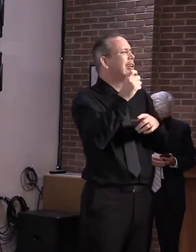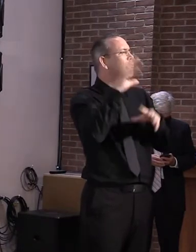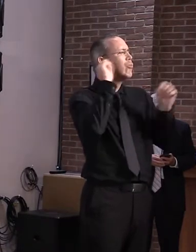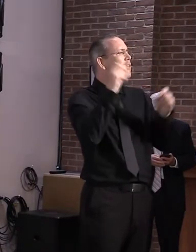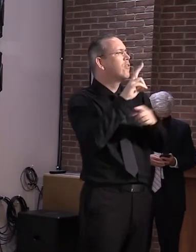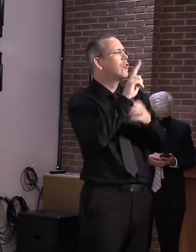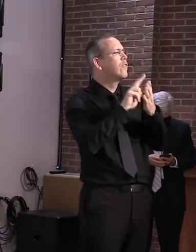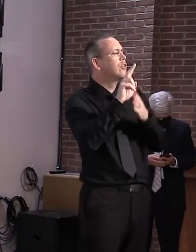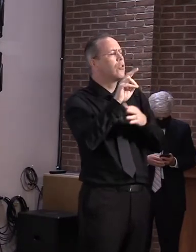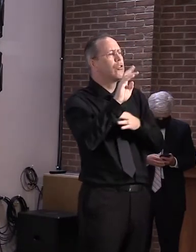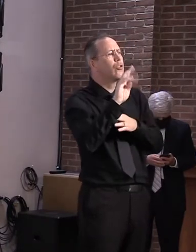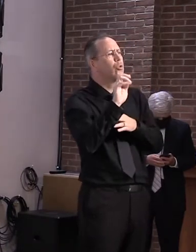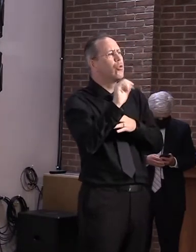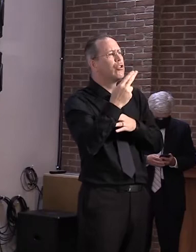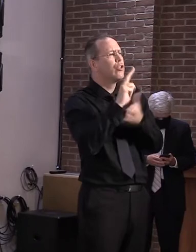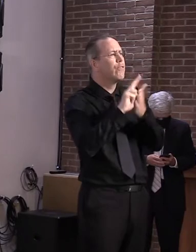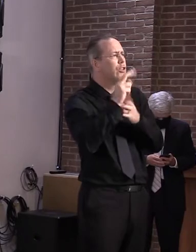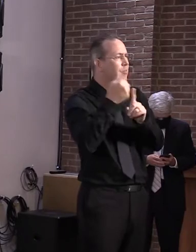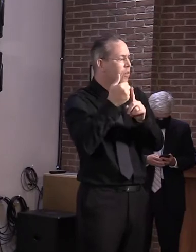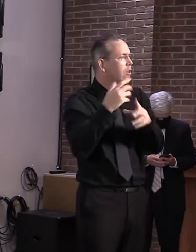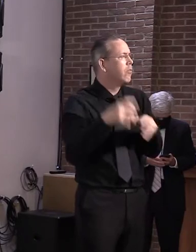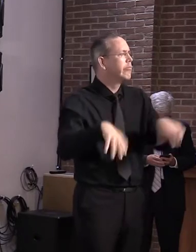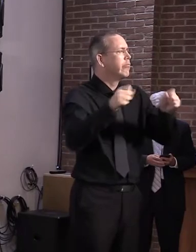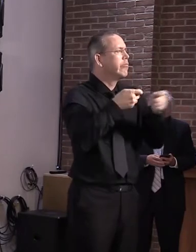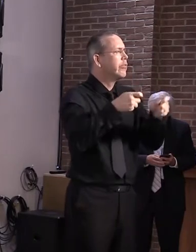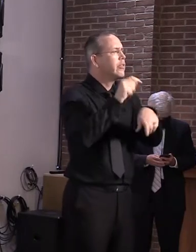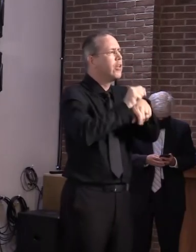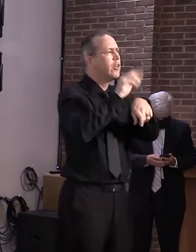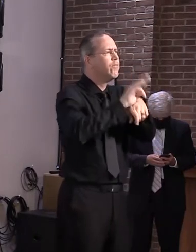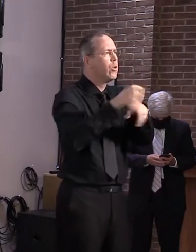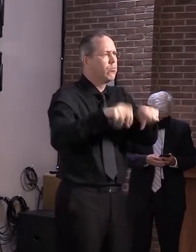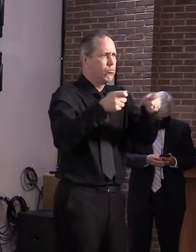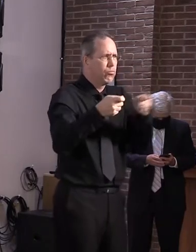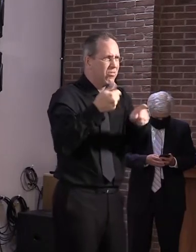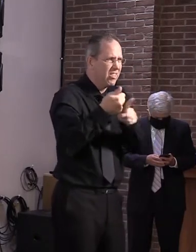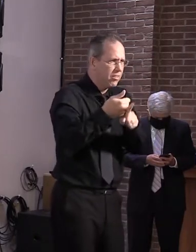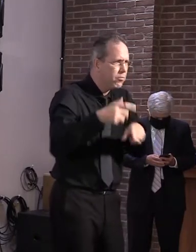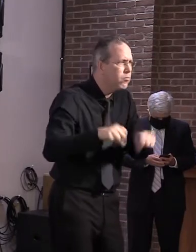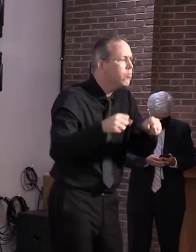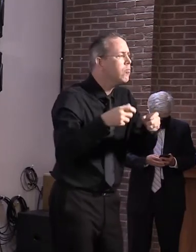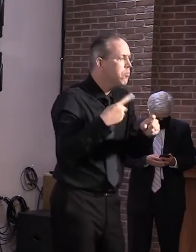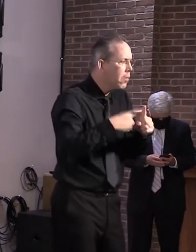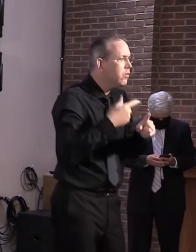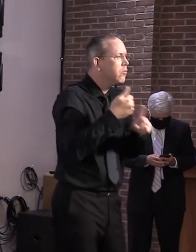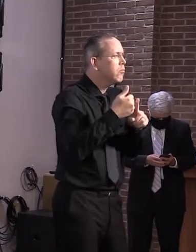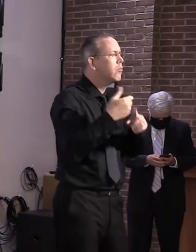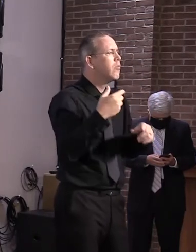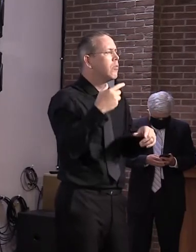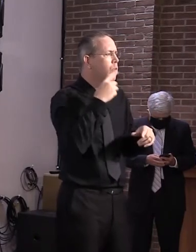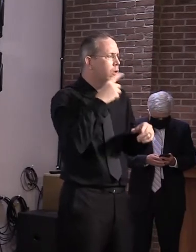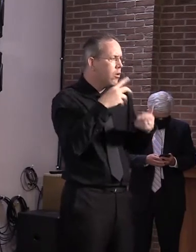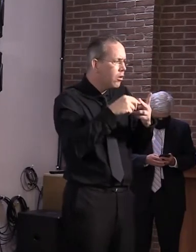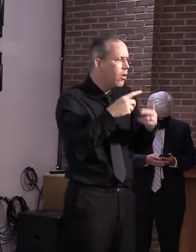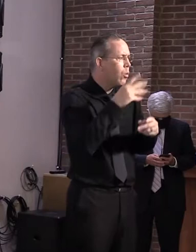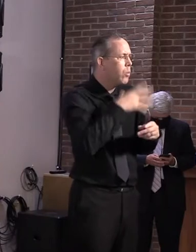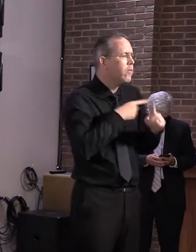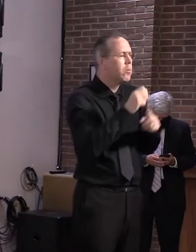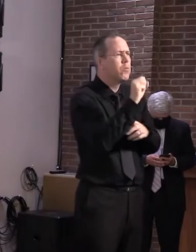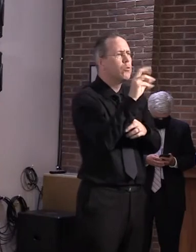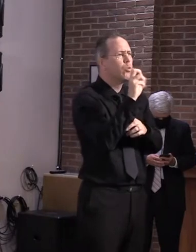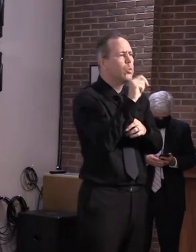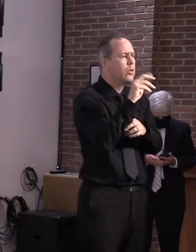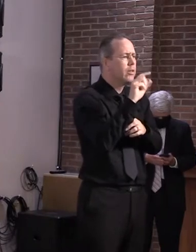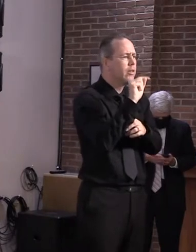force. He was joined by Susan Stitely from the Association of Vermont Independent Colleges, who is on the phone, and our